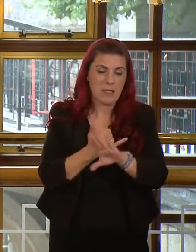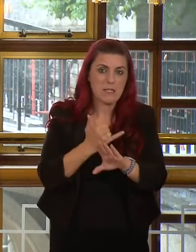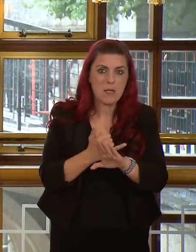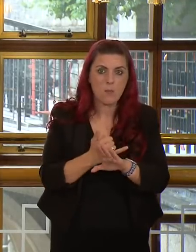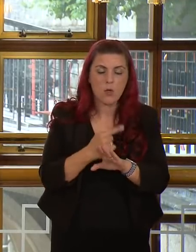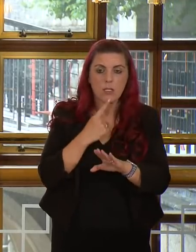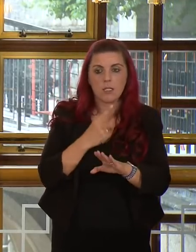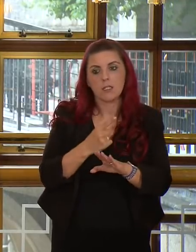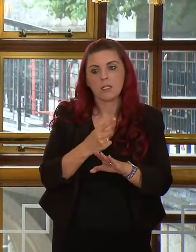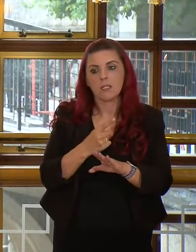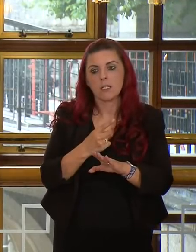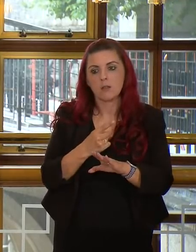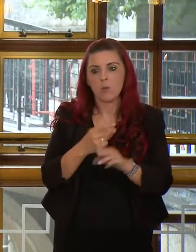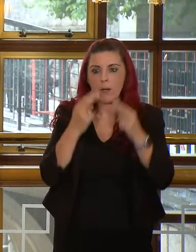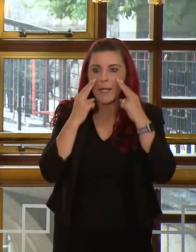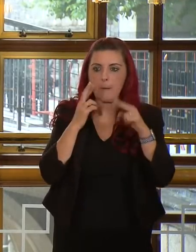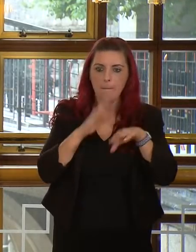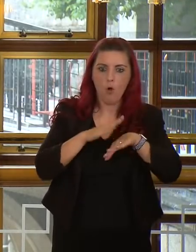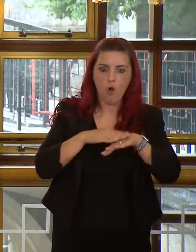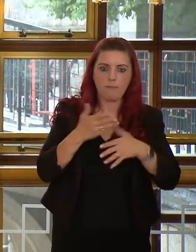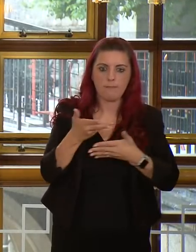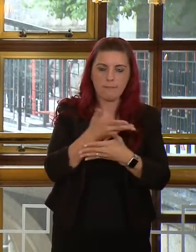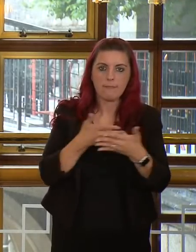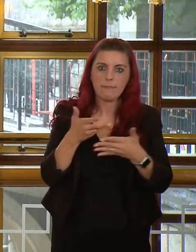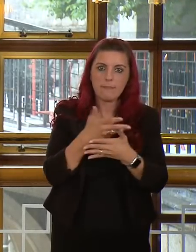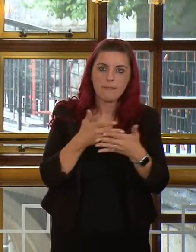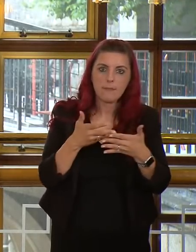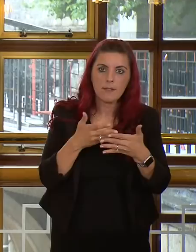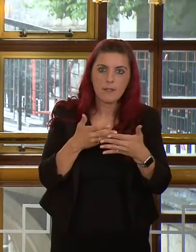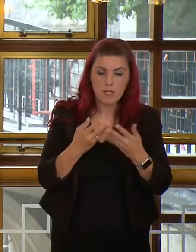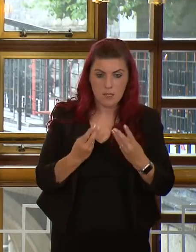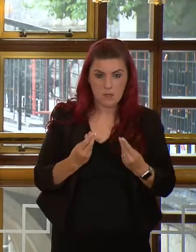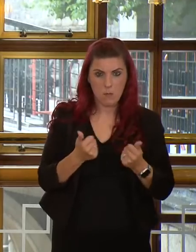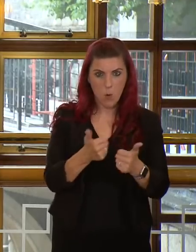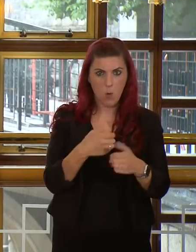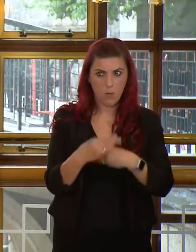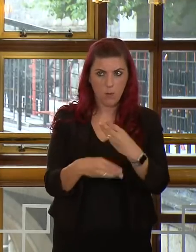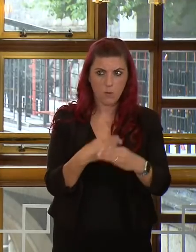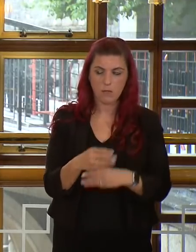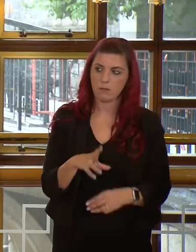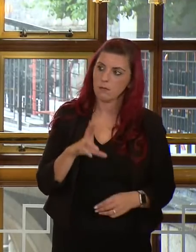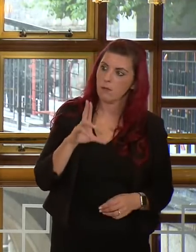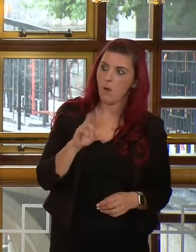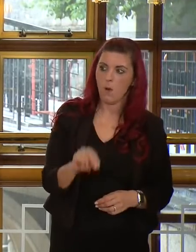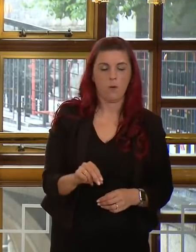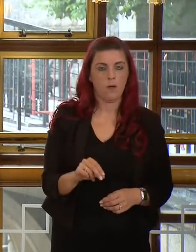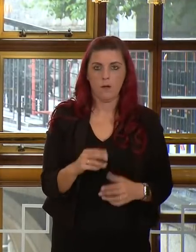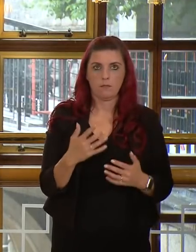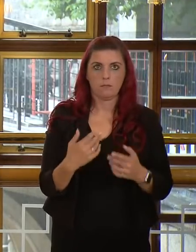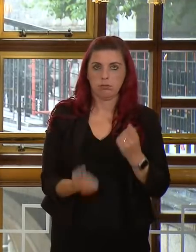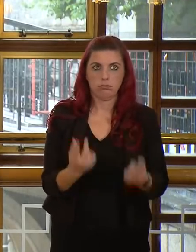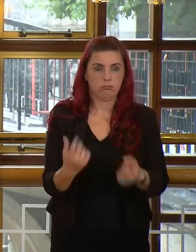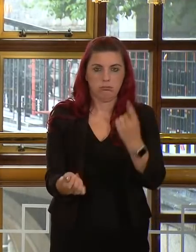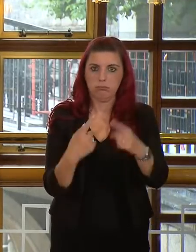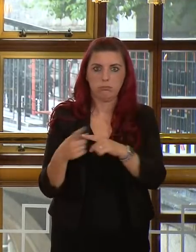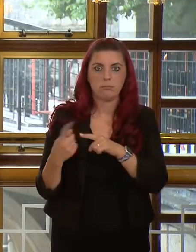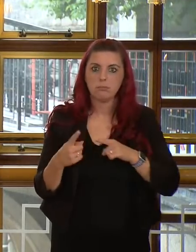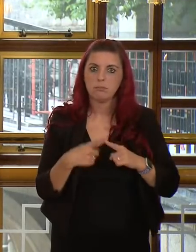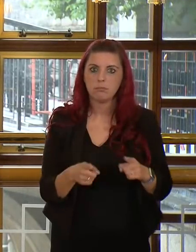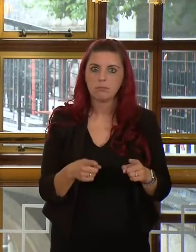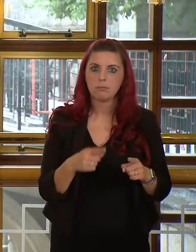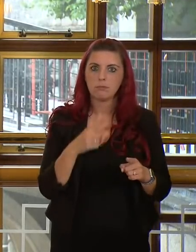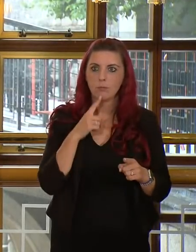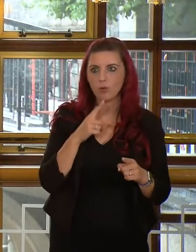Testing isn't ruled out, but it's far from straightforward. It takes time. People can